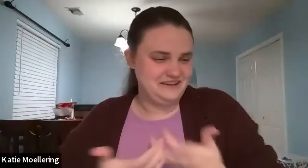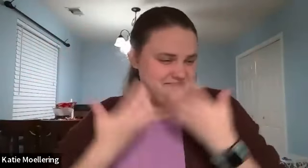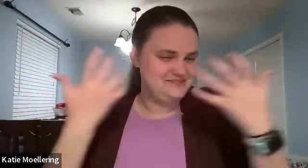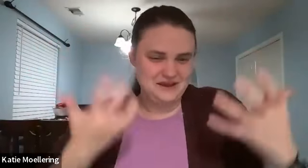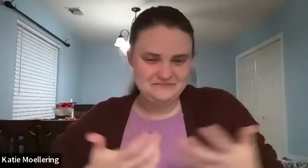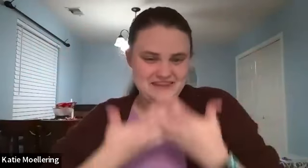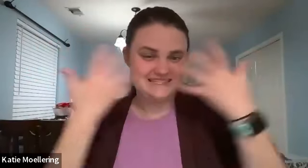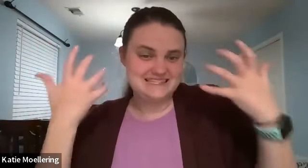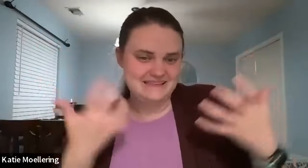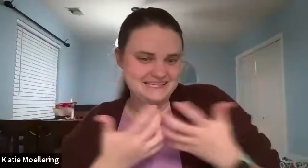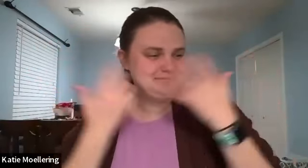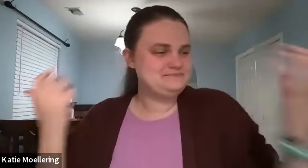of. So, salad.